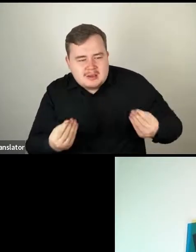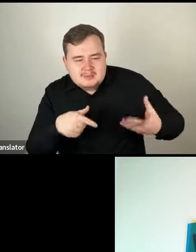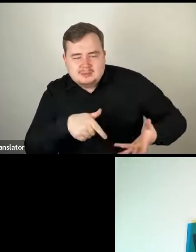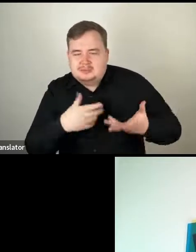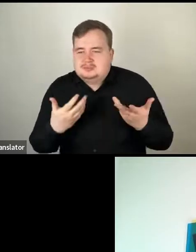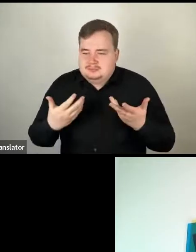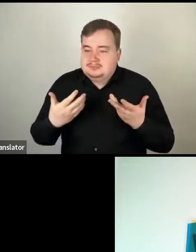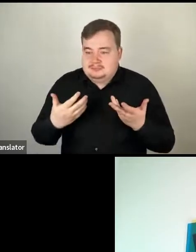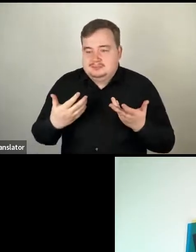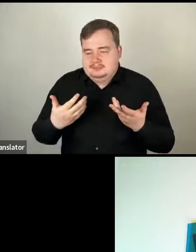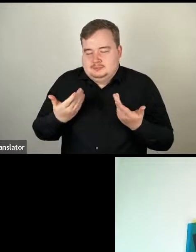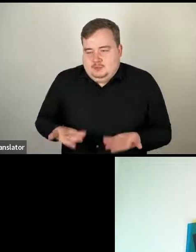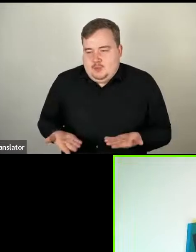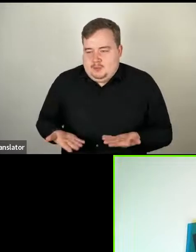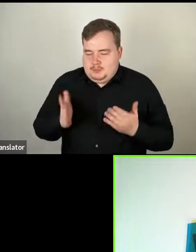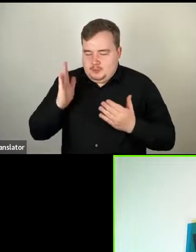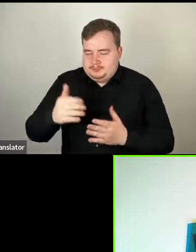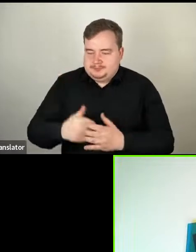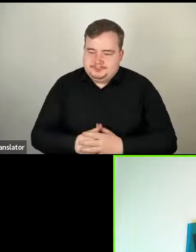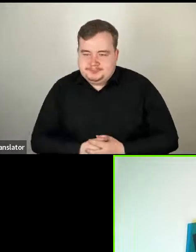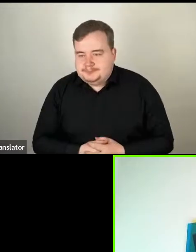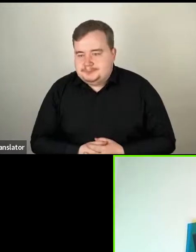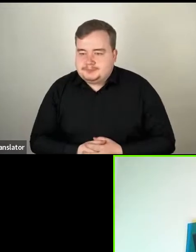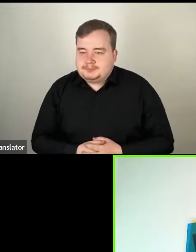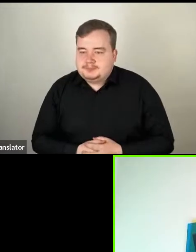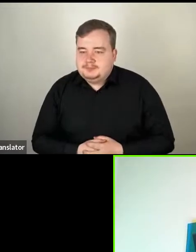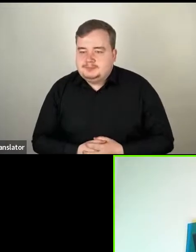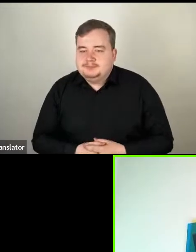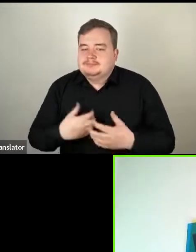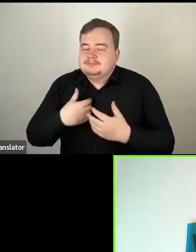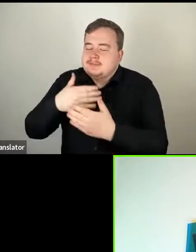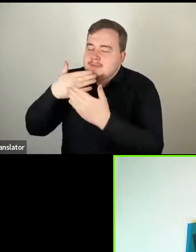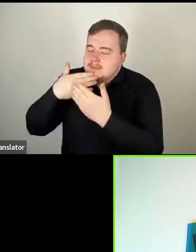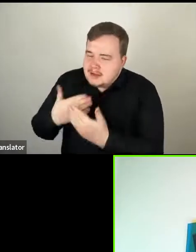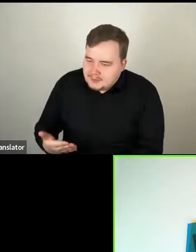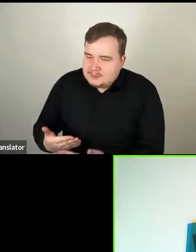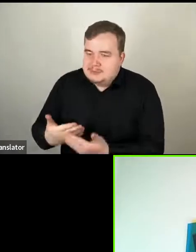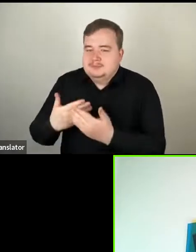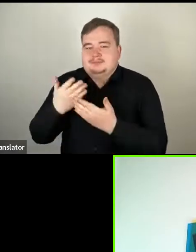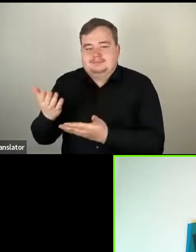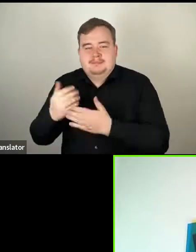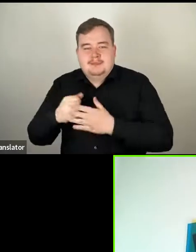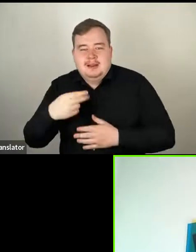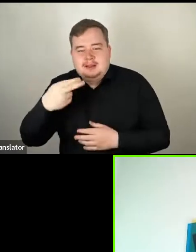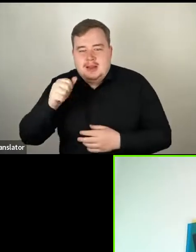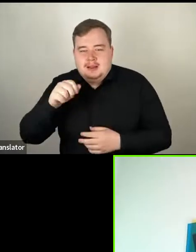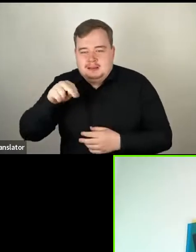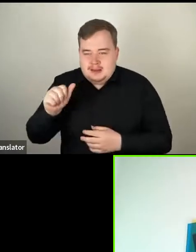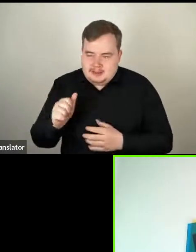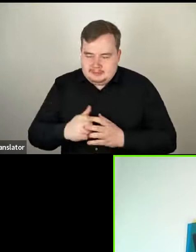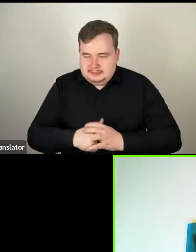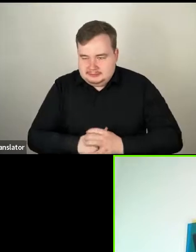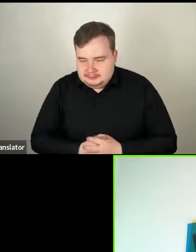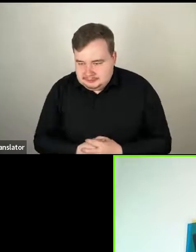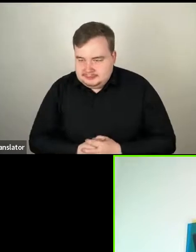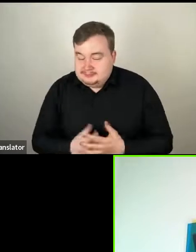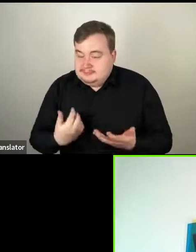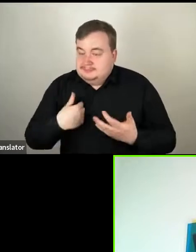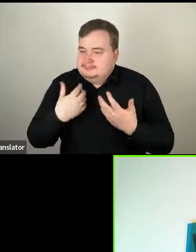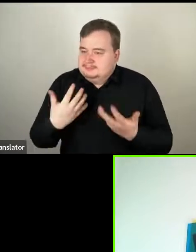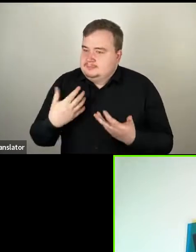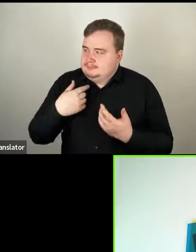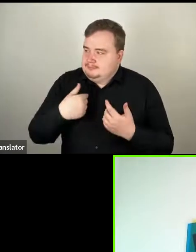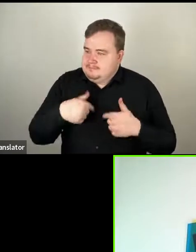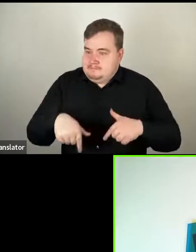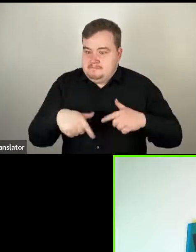event? Thank you, dear Hanna. Dear participants, we have prepared a great program